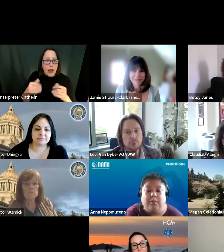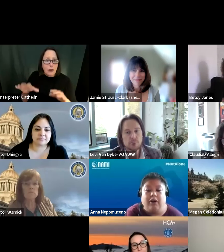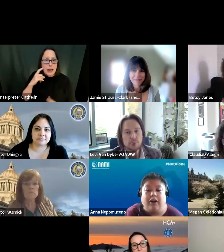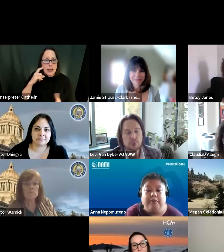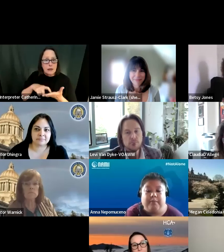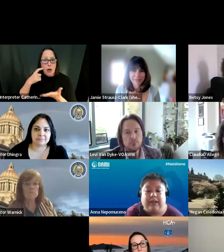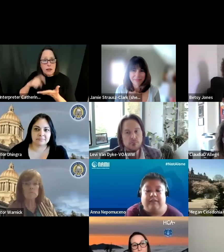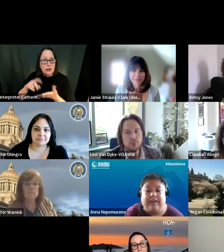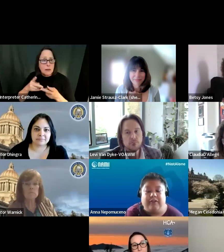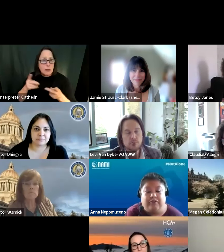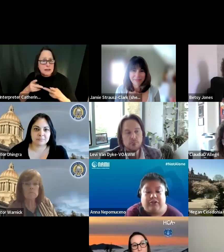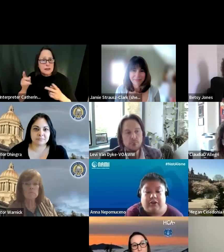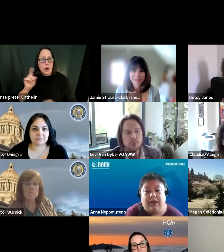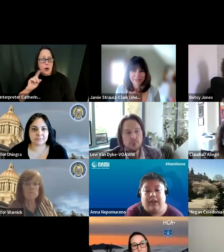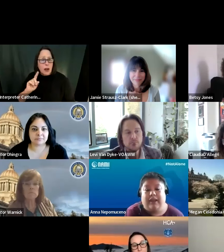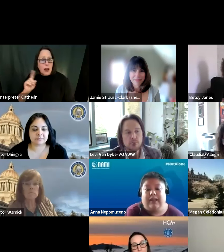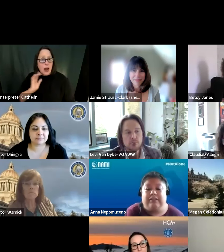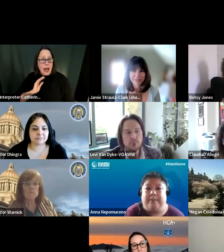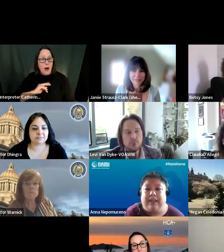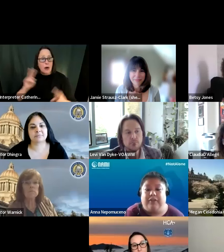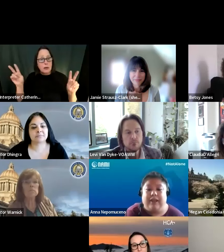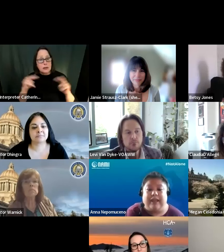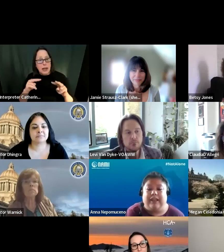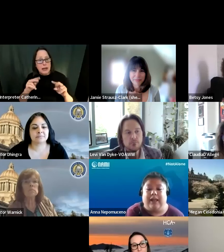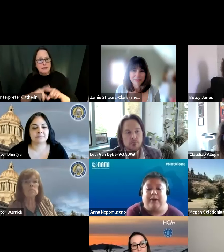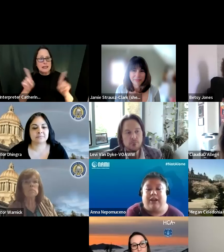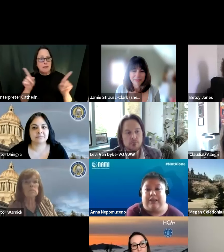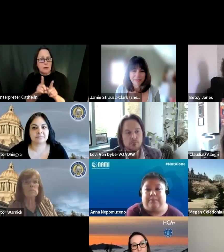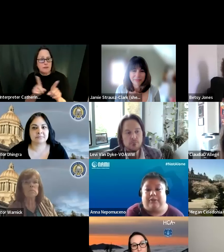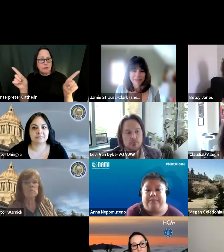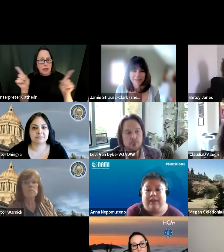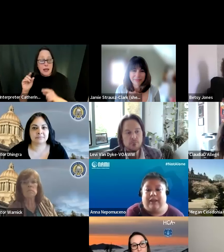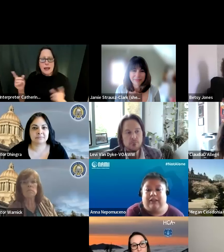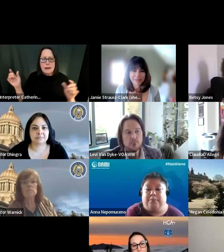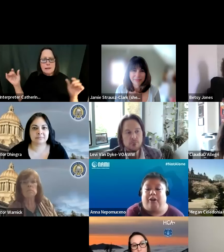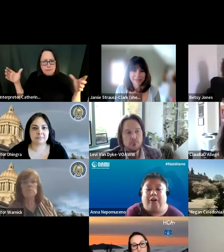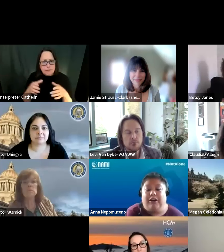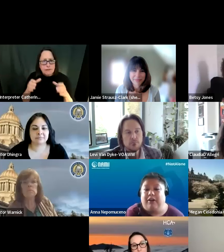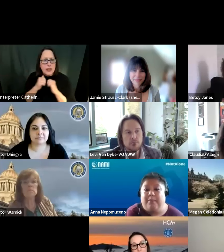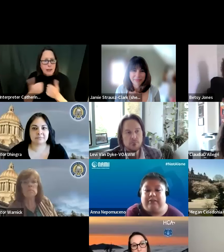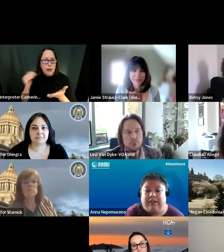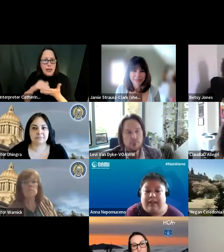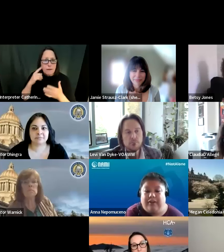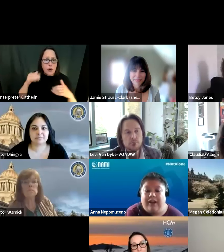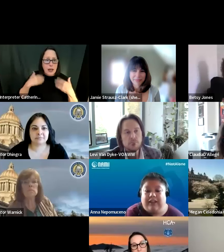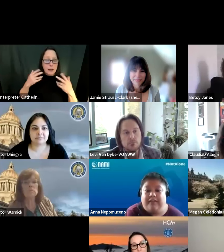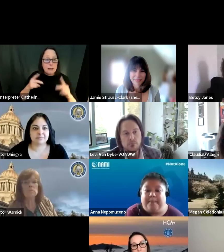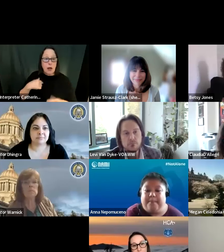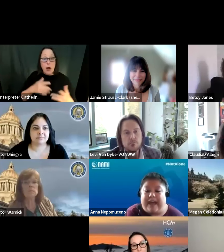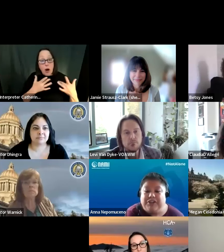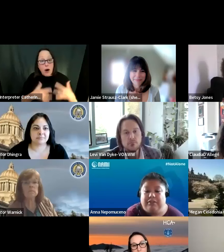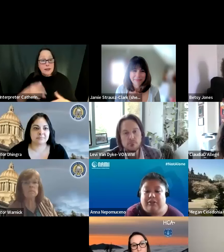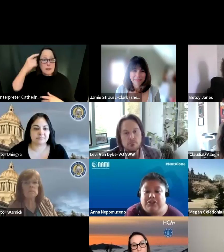places where our perspectives diverge. Let's come together again to help our young people. Let's put our hearts and our minds together to